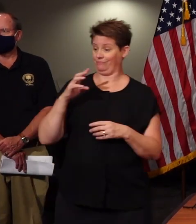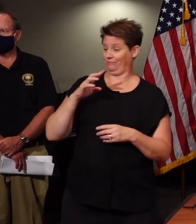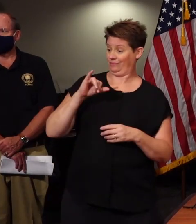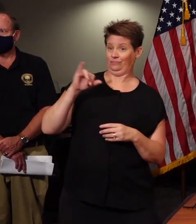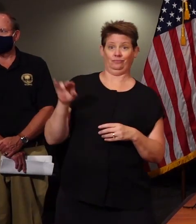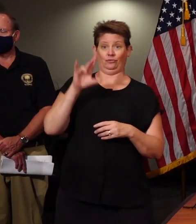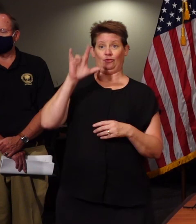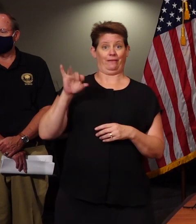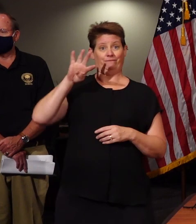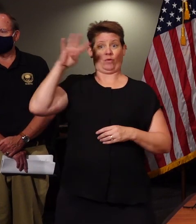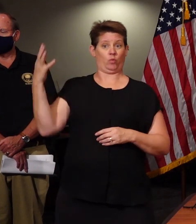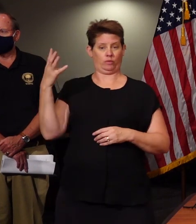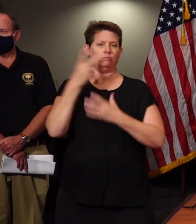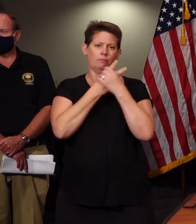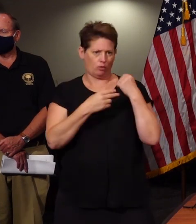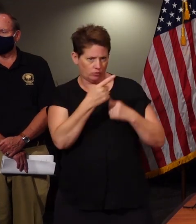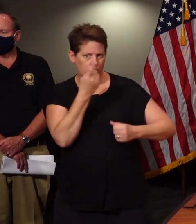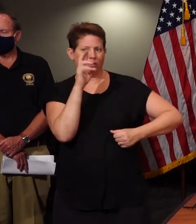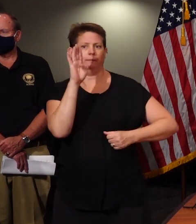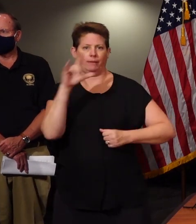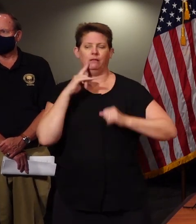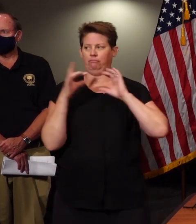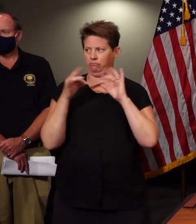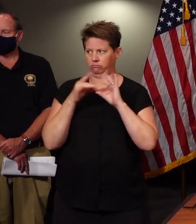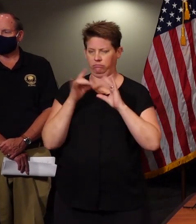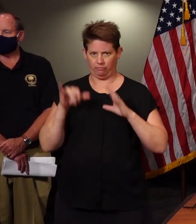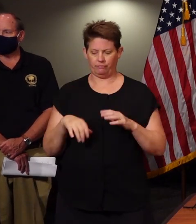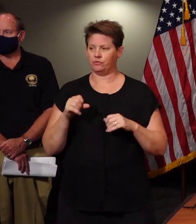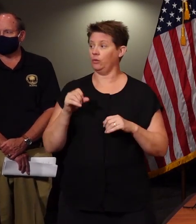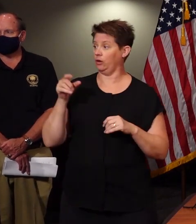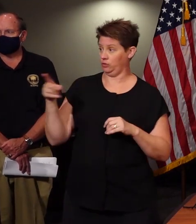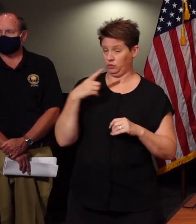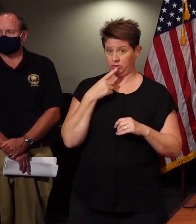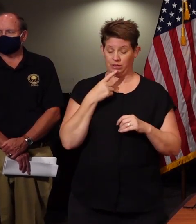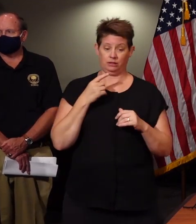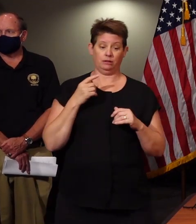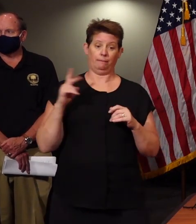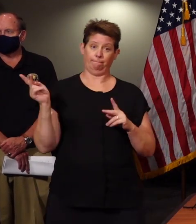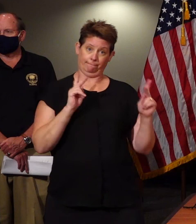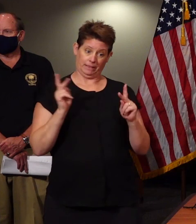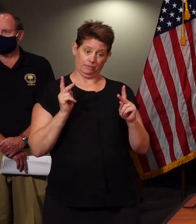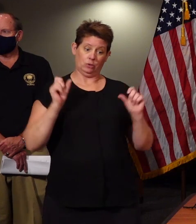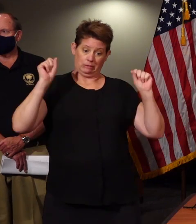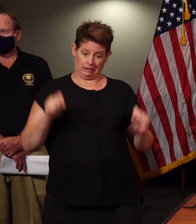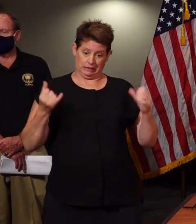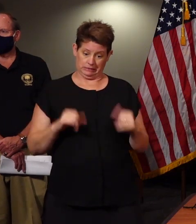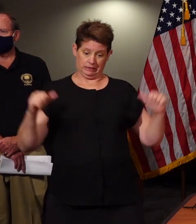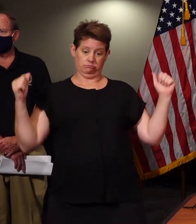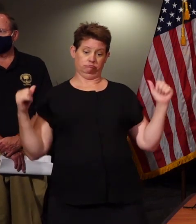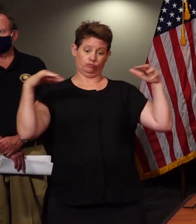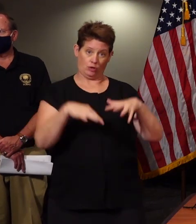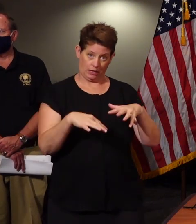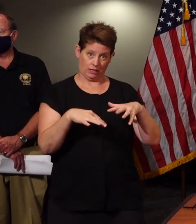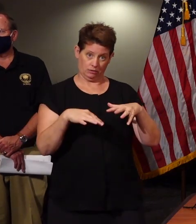coming concern that you and both Dr. Bell have mentioned, are you saying that people should still be able to gather in large crowds?